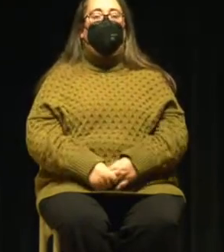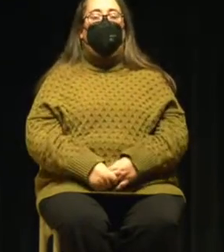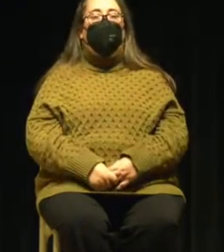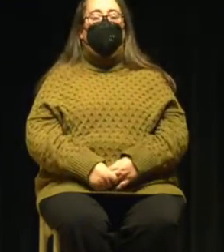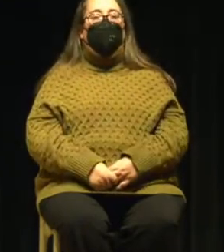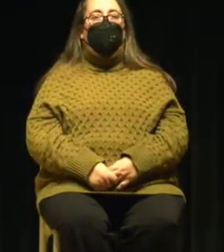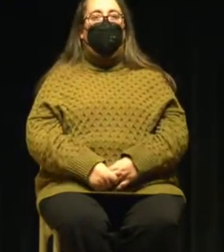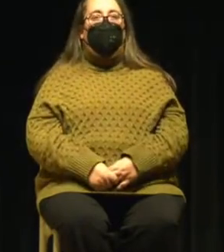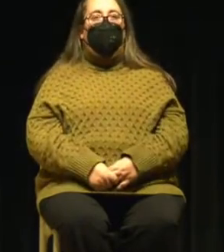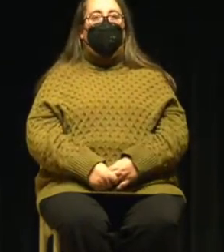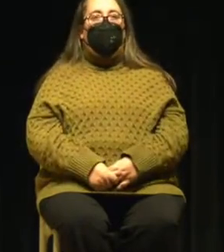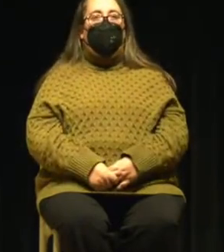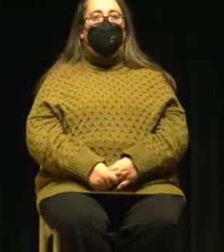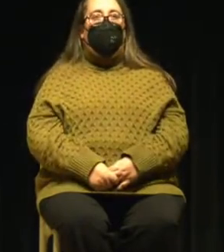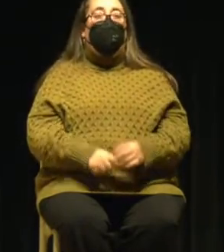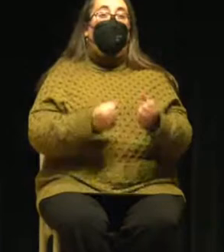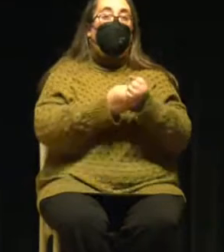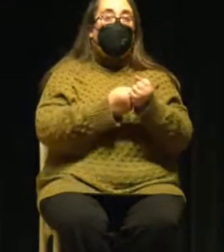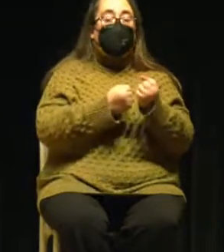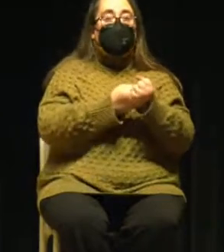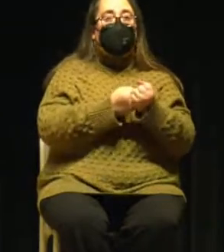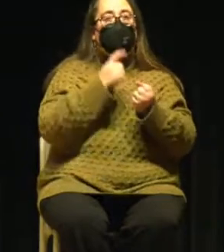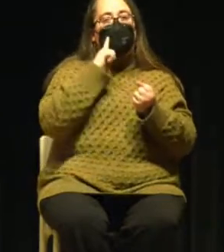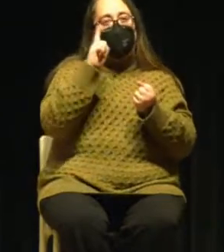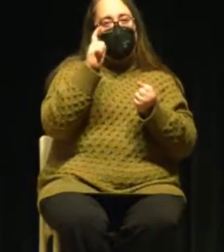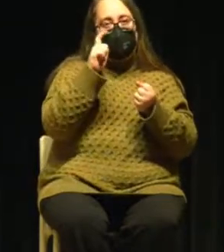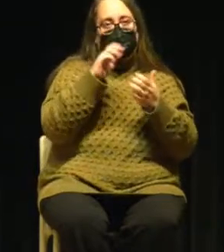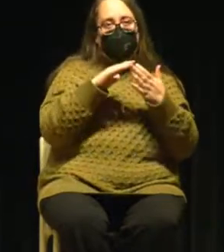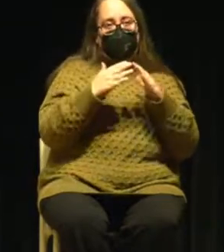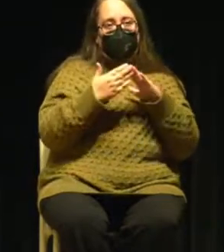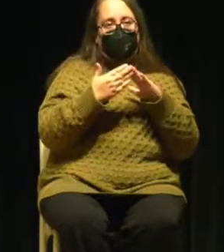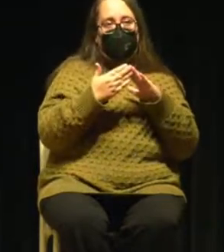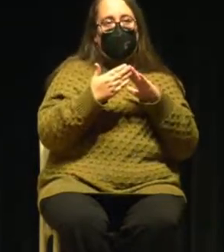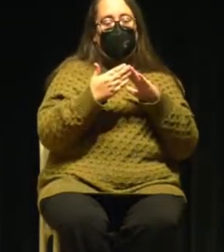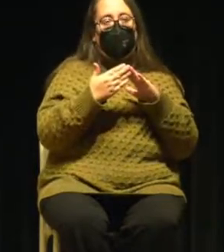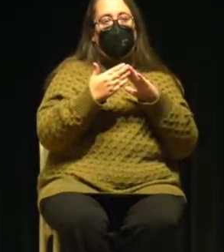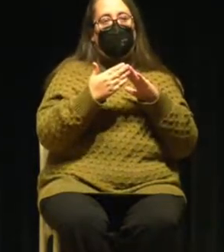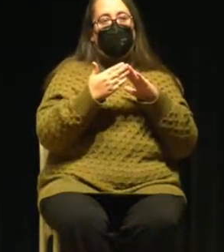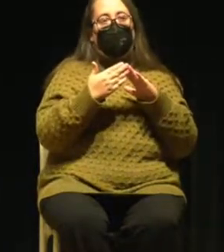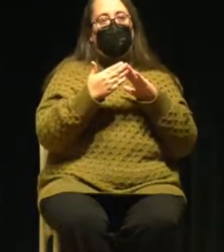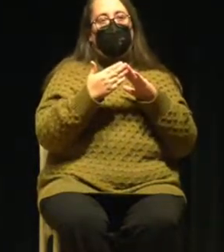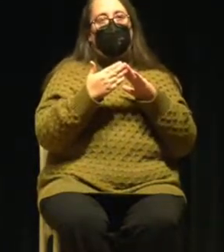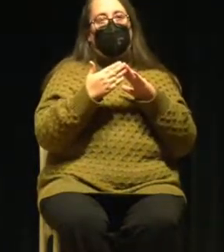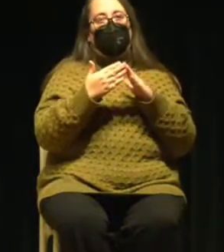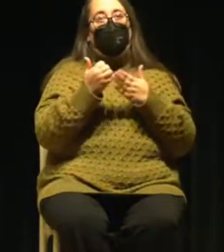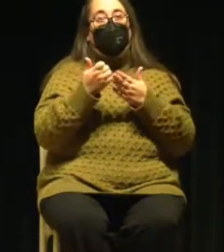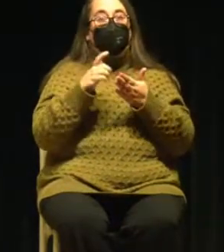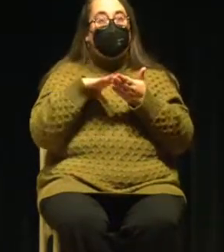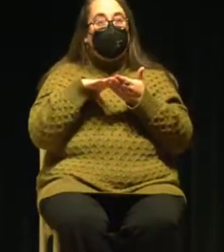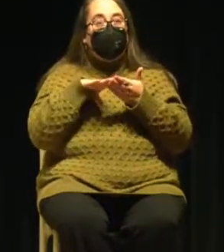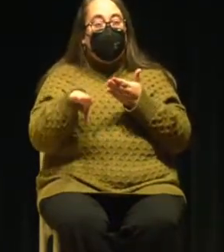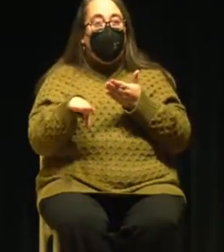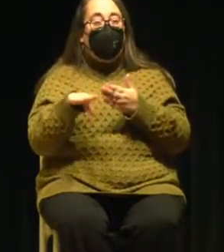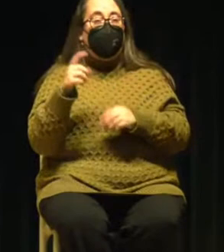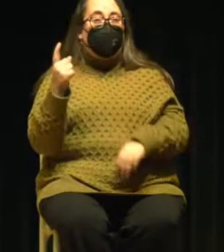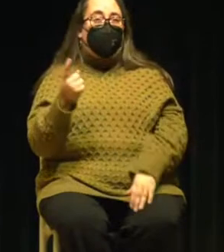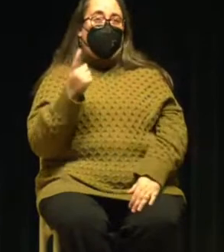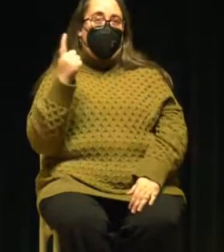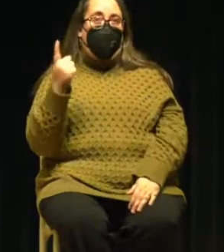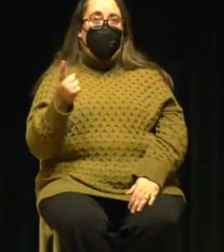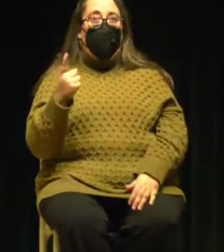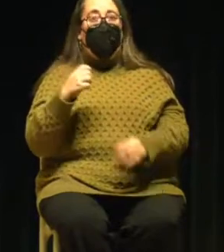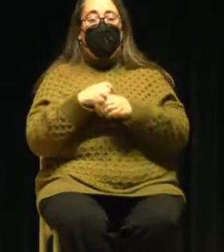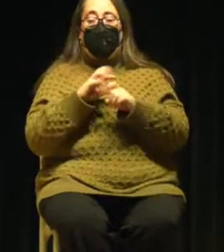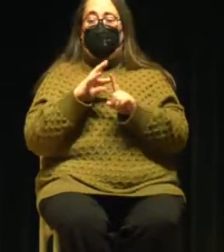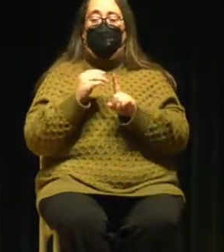able to do kind of advocacy for the Muslim community. You helped exonerate someone in a